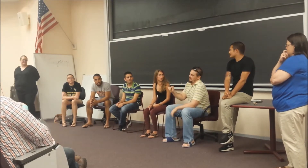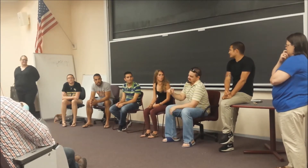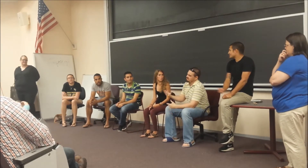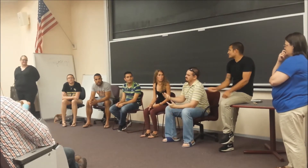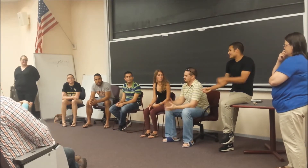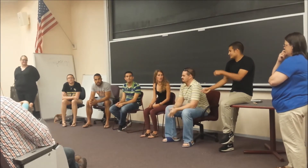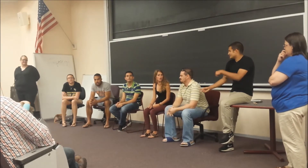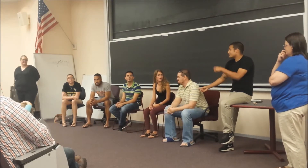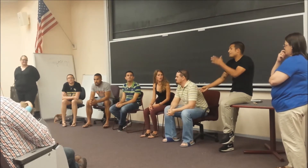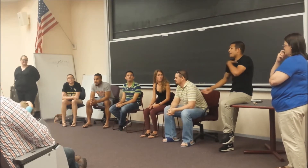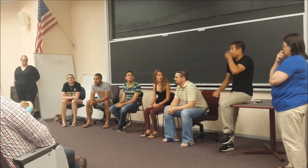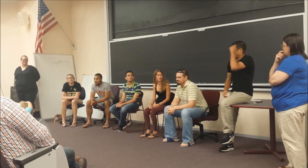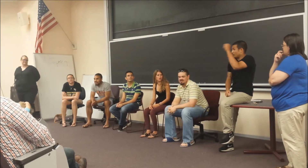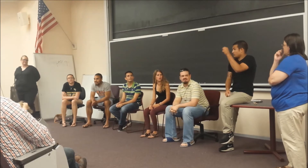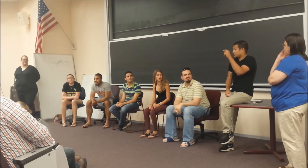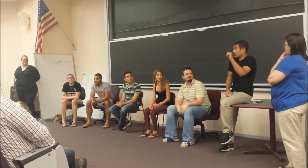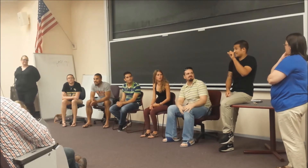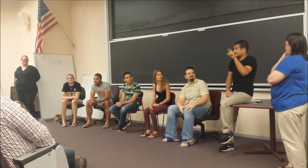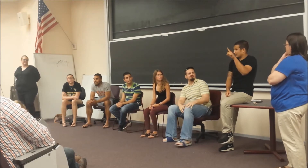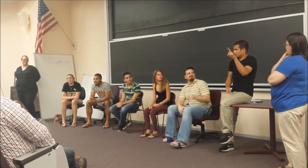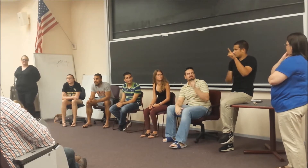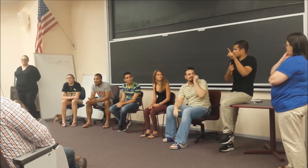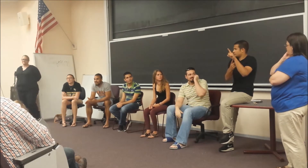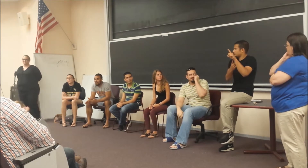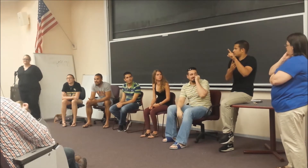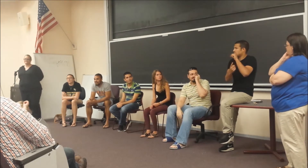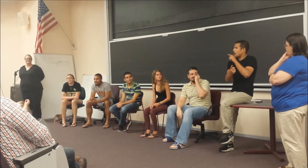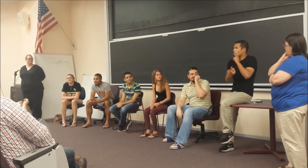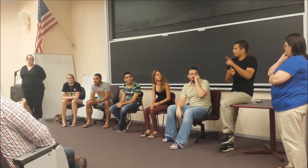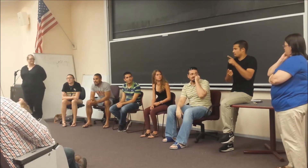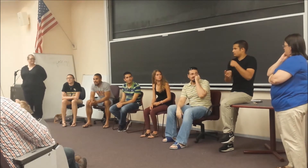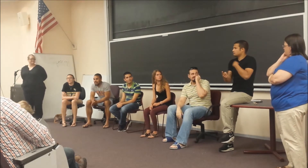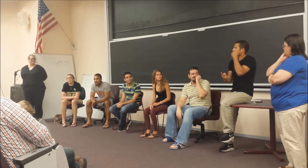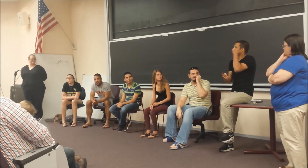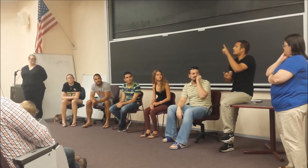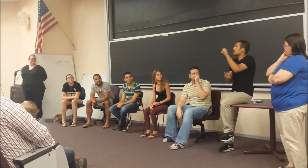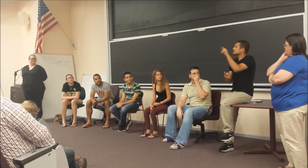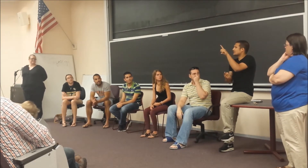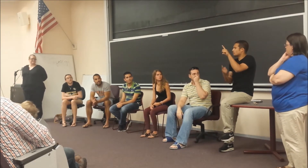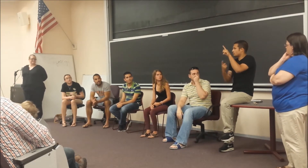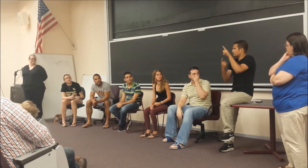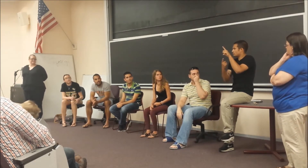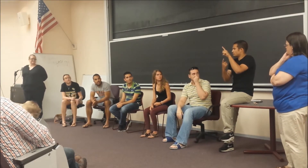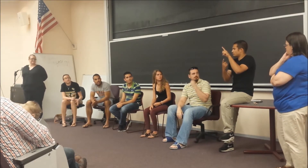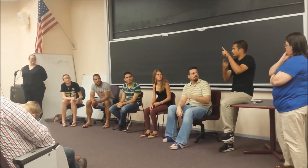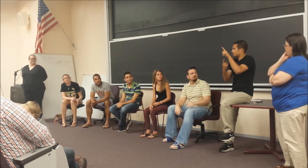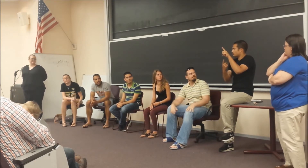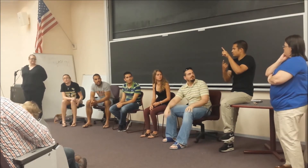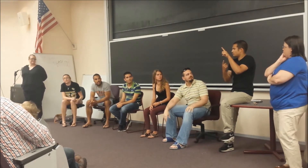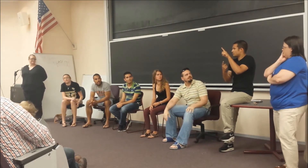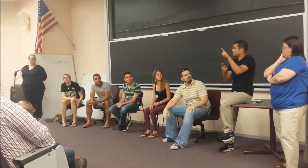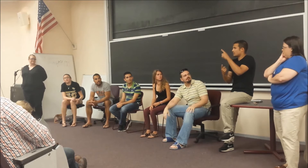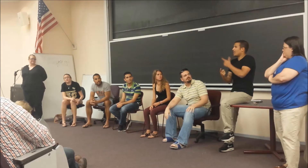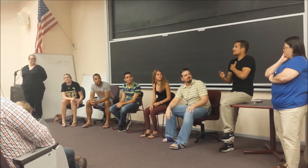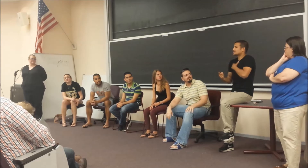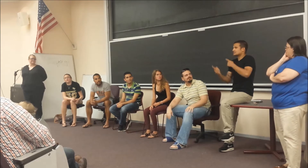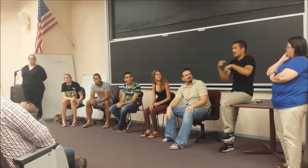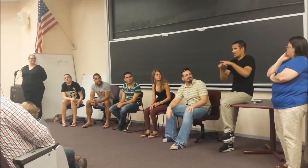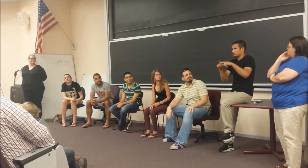that respect. It's not the same as other languages. My theory is that ASL, it's really